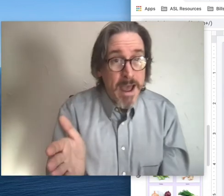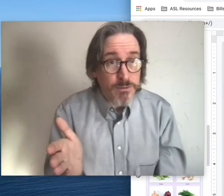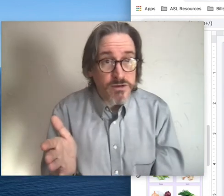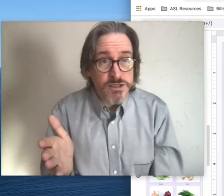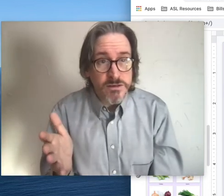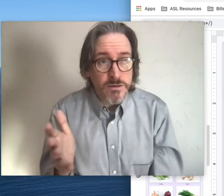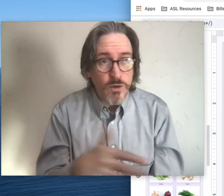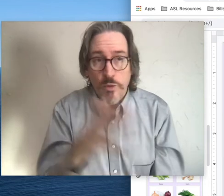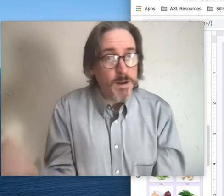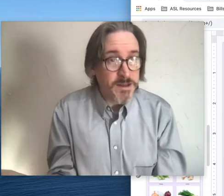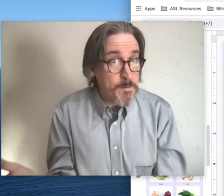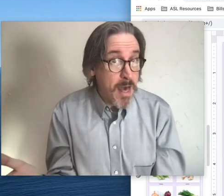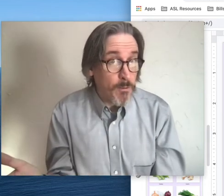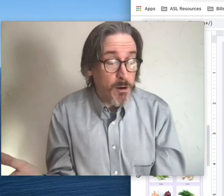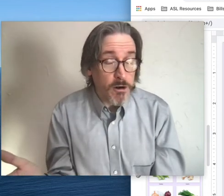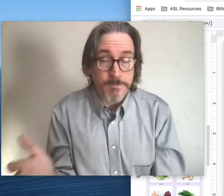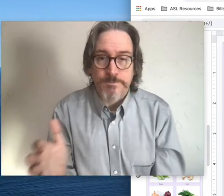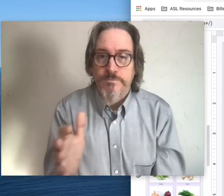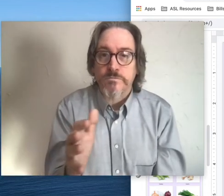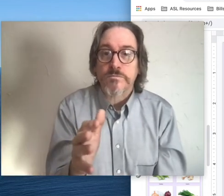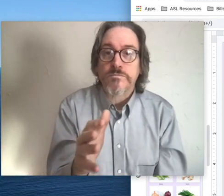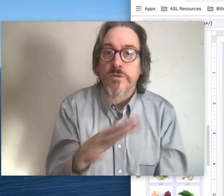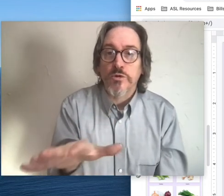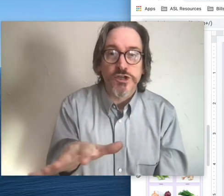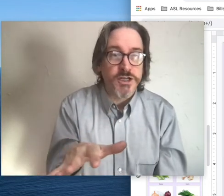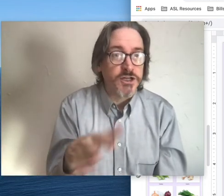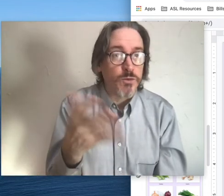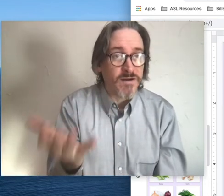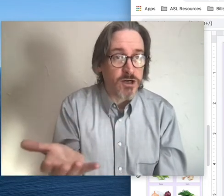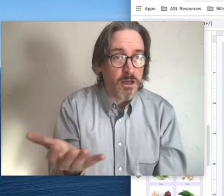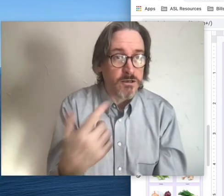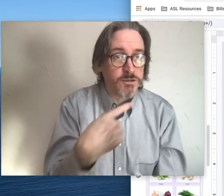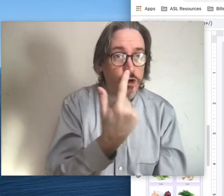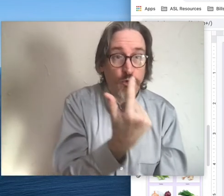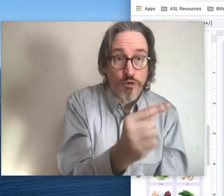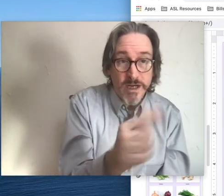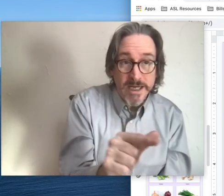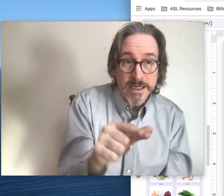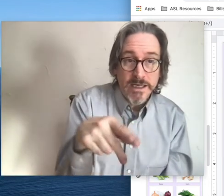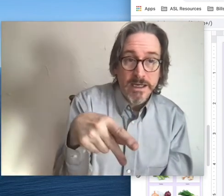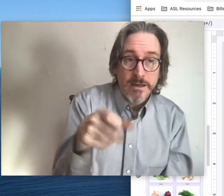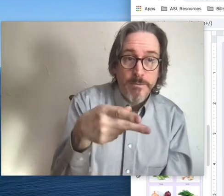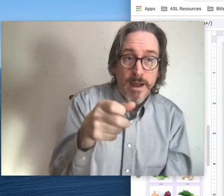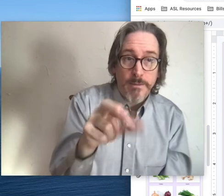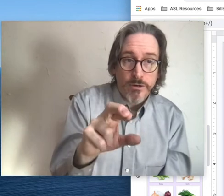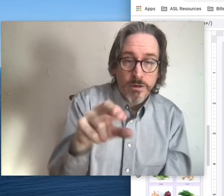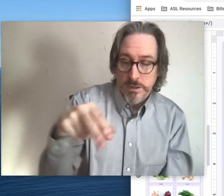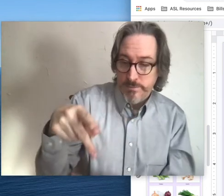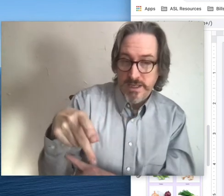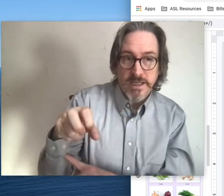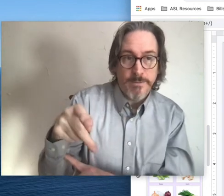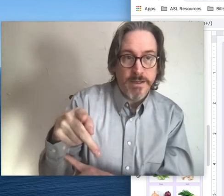now peppers, we don't worry about the bell part. We're just going to do whatever color. So green